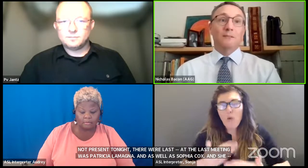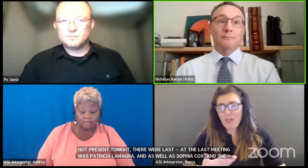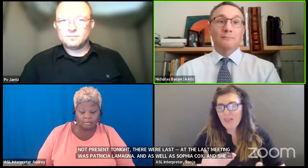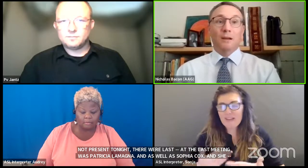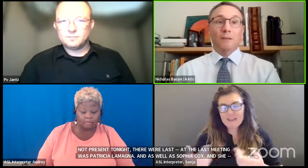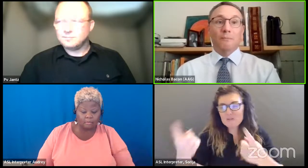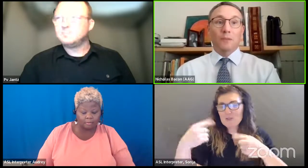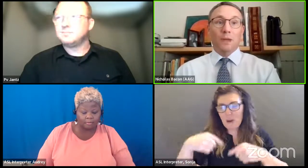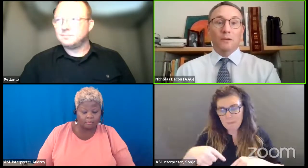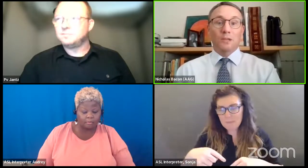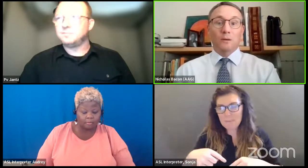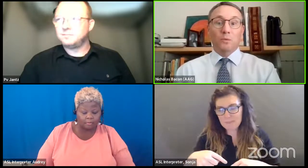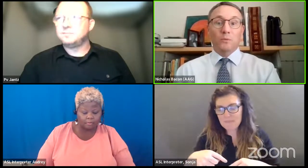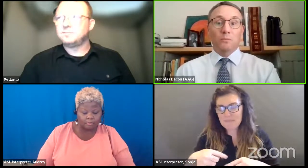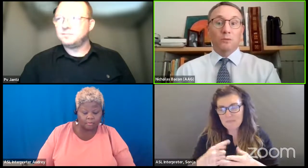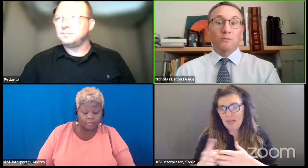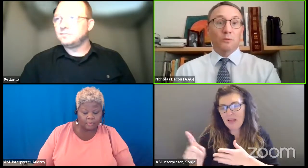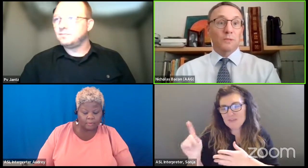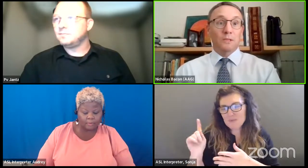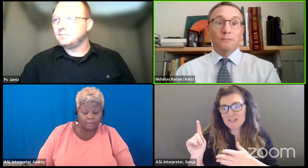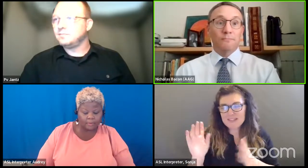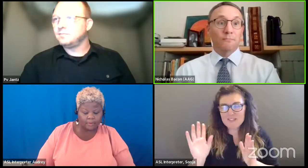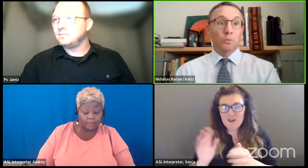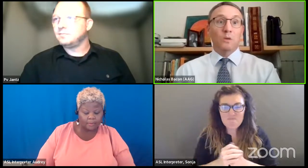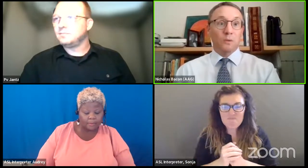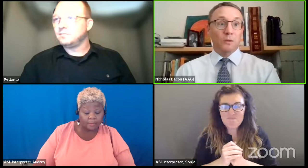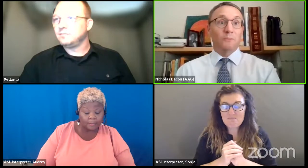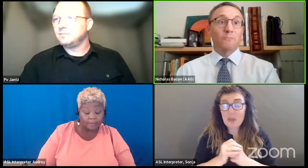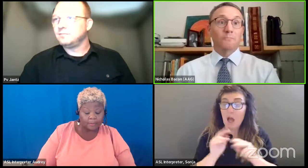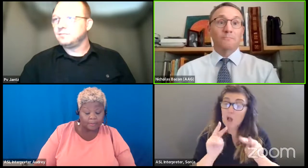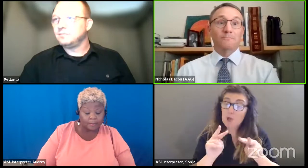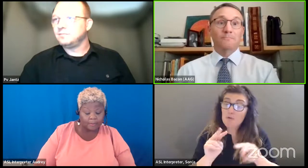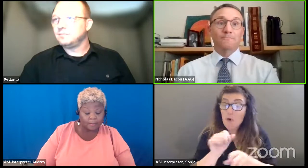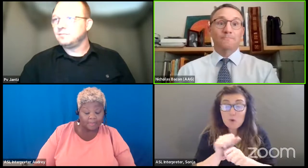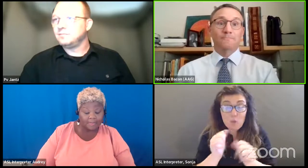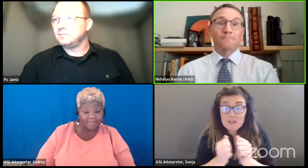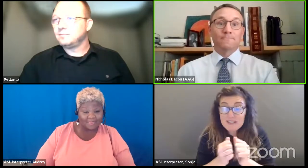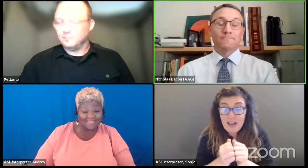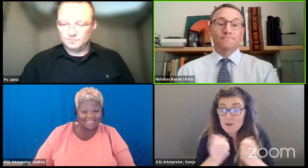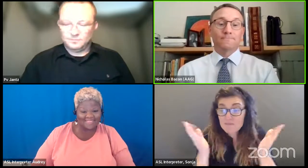last week, and we look forward to working with you.